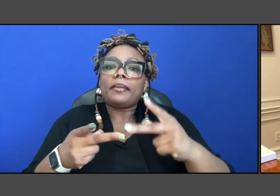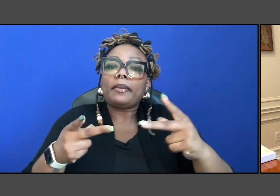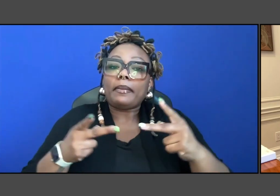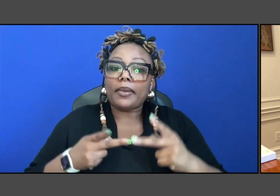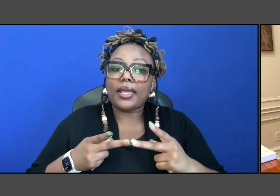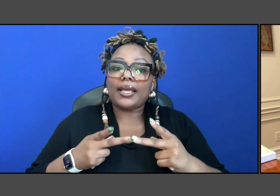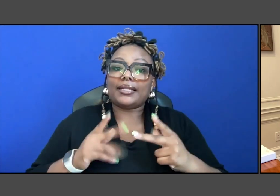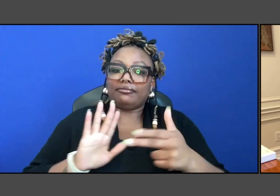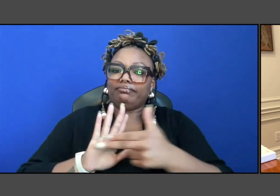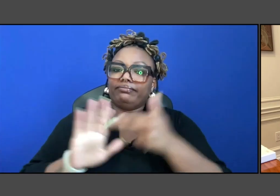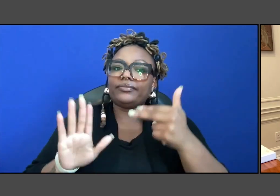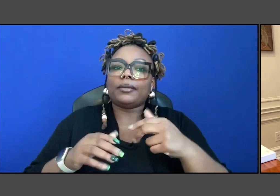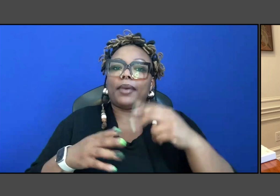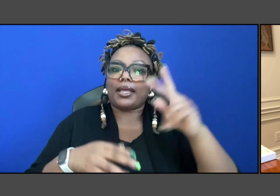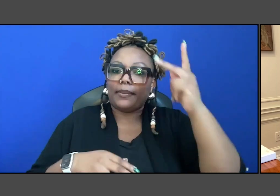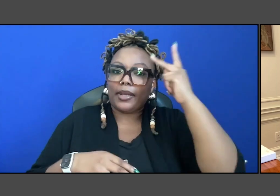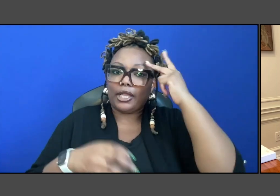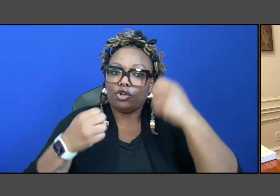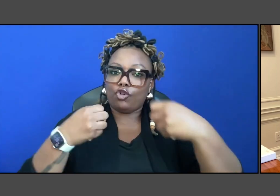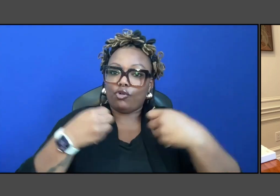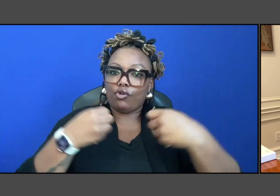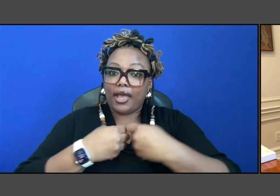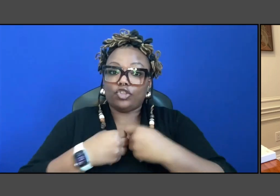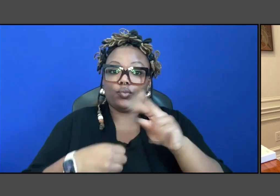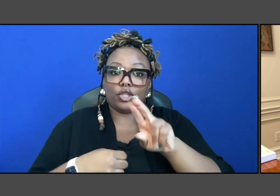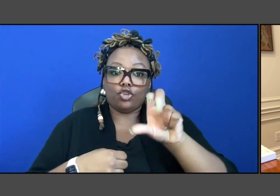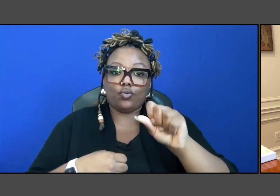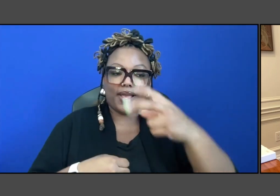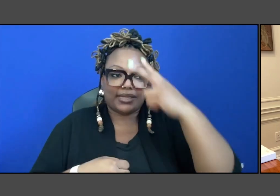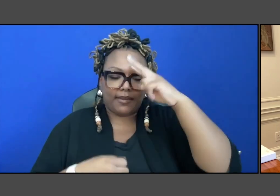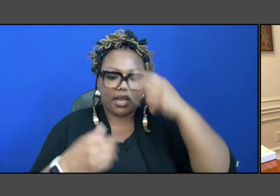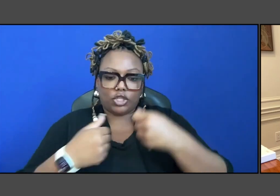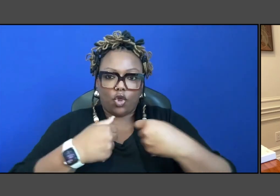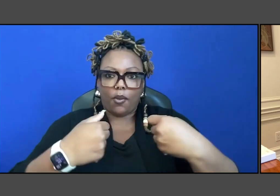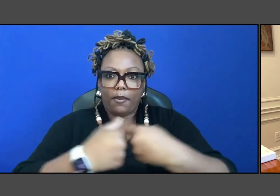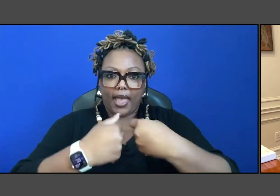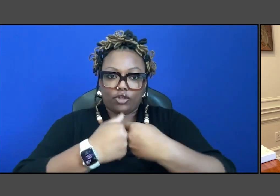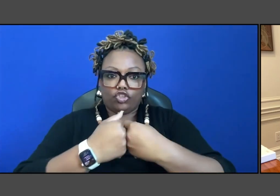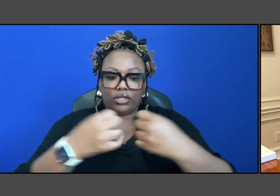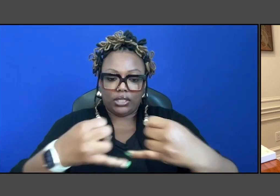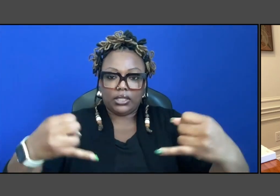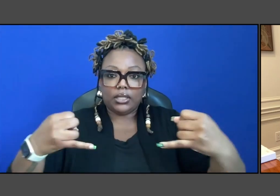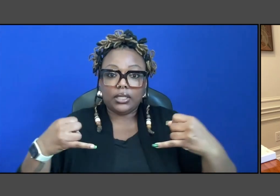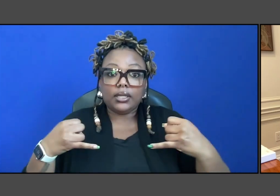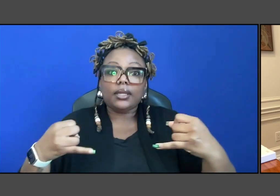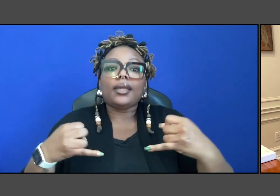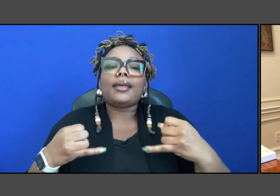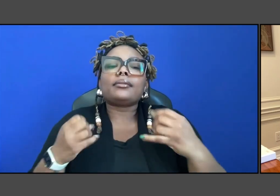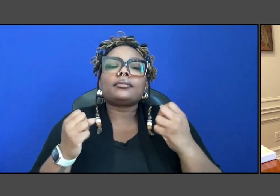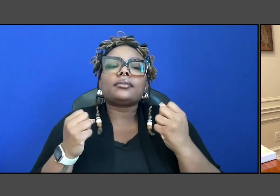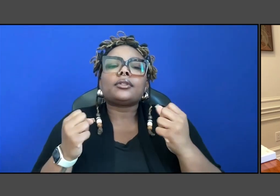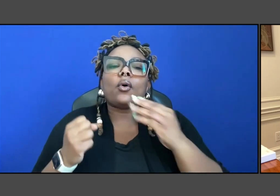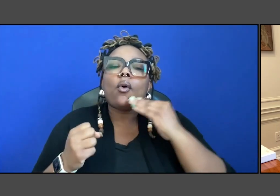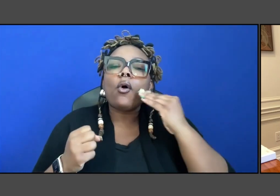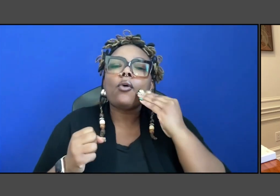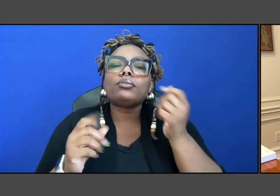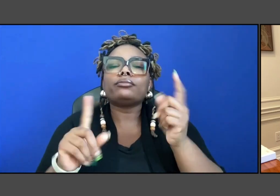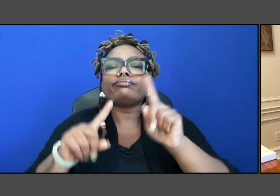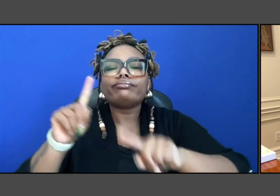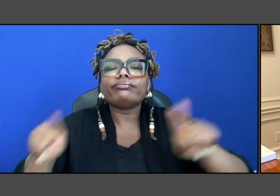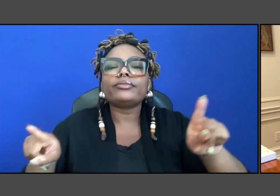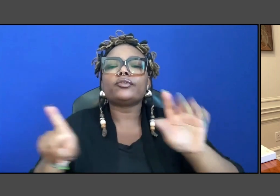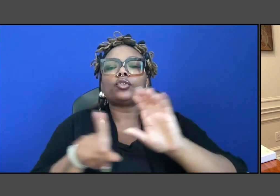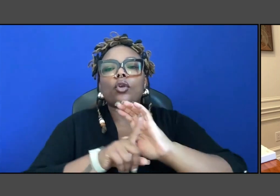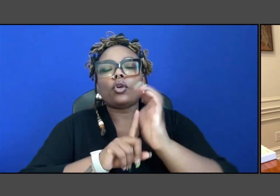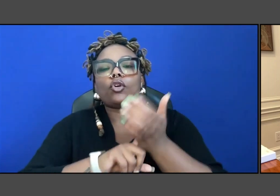the political boundary of the United States and Mexico, is home to a vast array of cultures, languages,